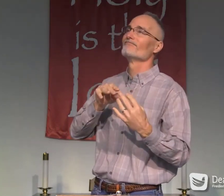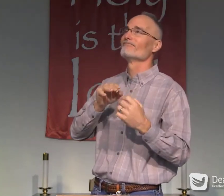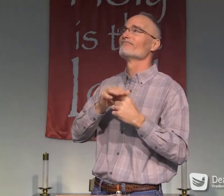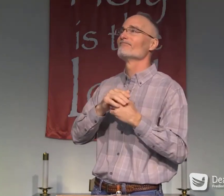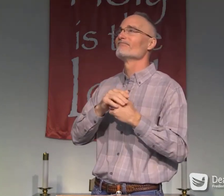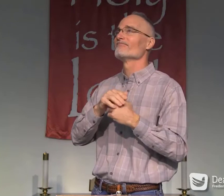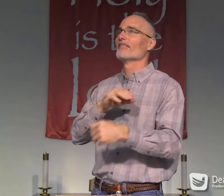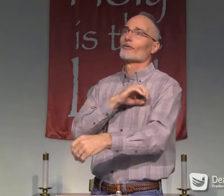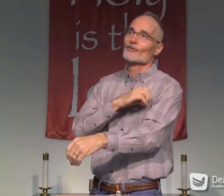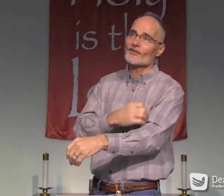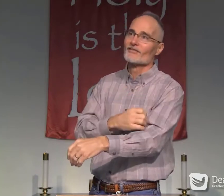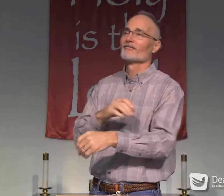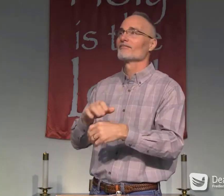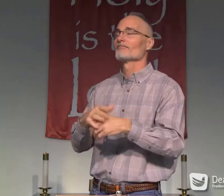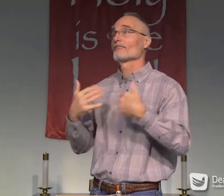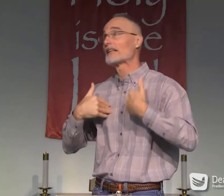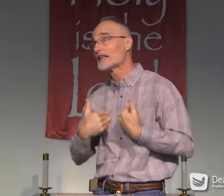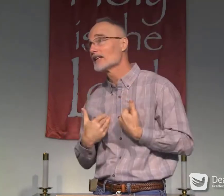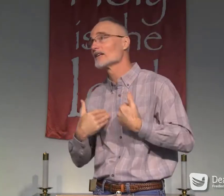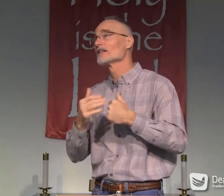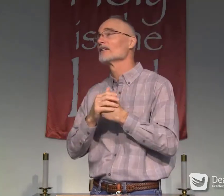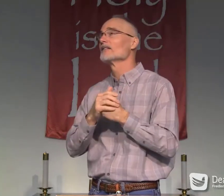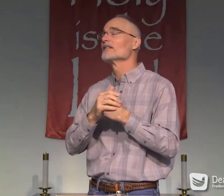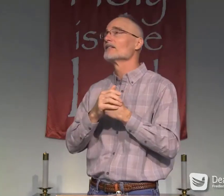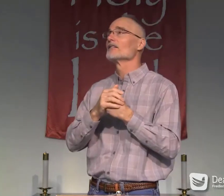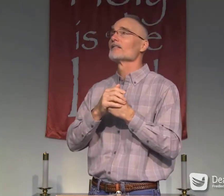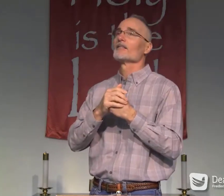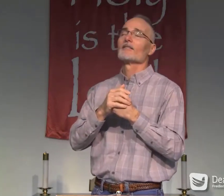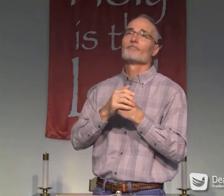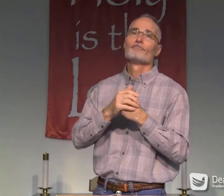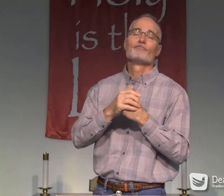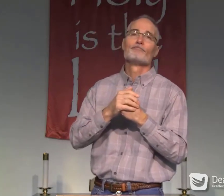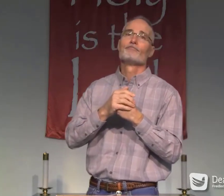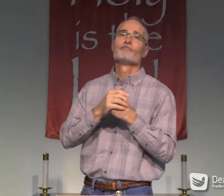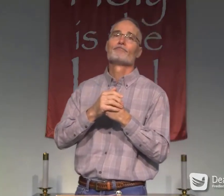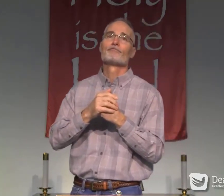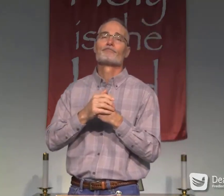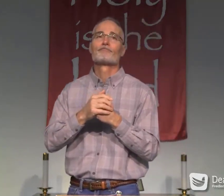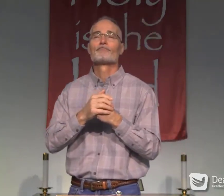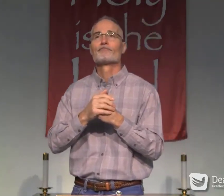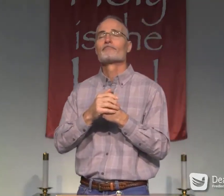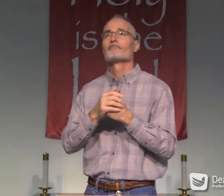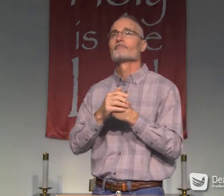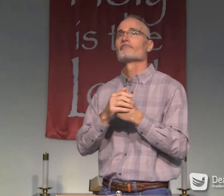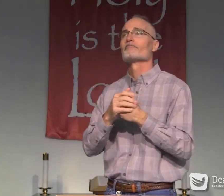to just keep fighting in the battle. Give them energy. Lord, we know they're fatigued.